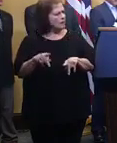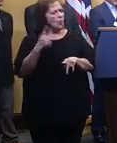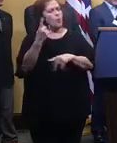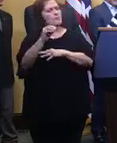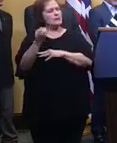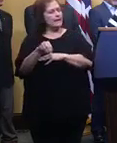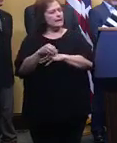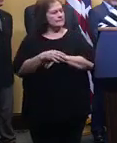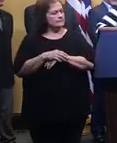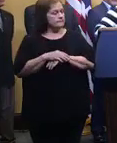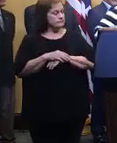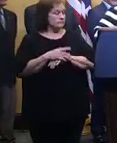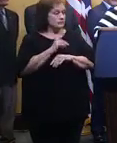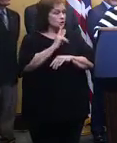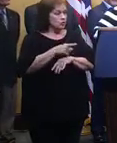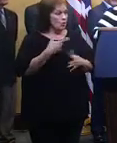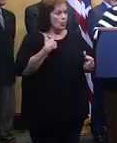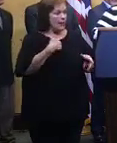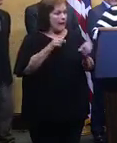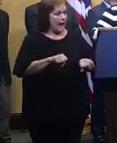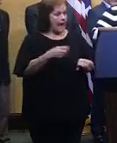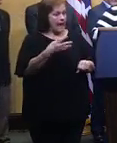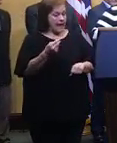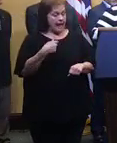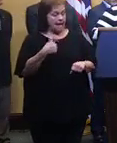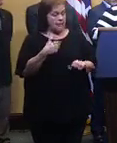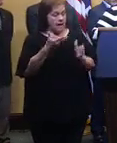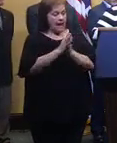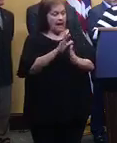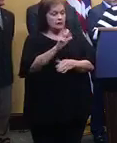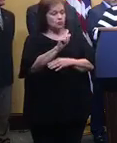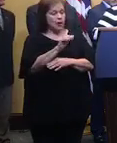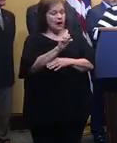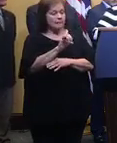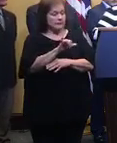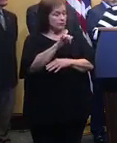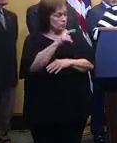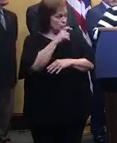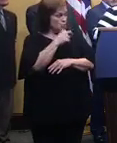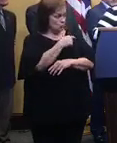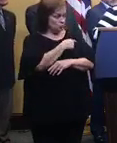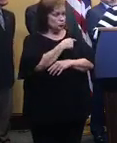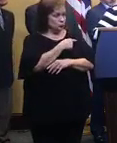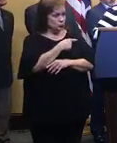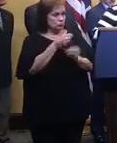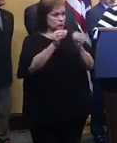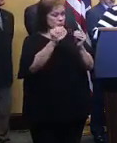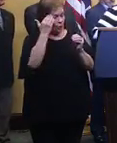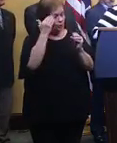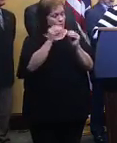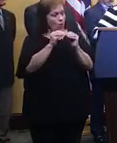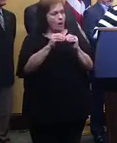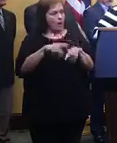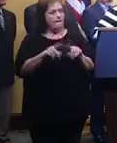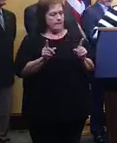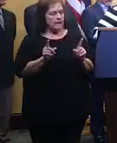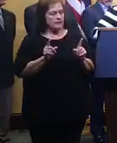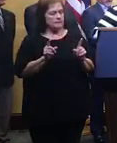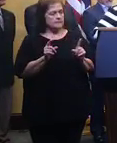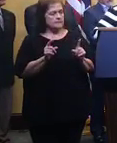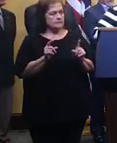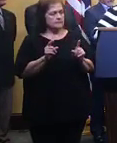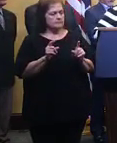just 1%? Okay, sure, we can. And I'm going to ask Ramsey, who's been very deep into this, But it's a combination